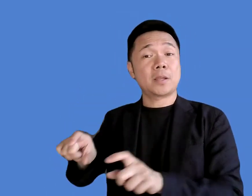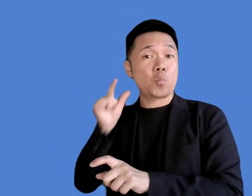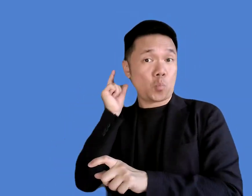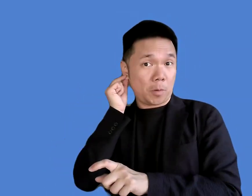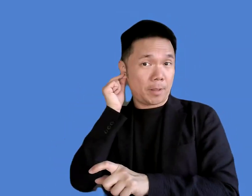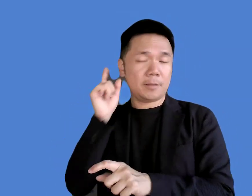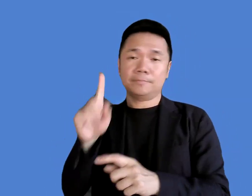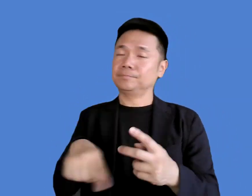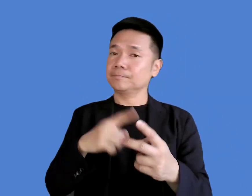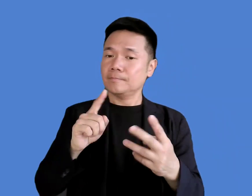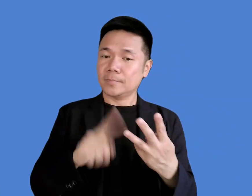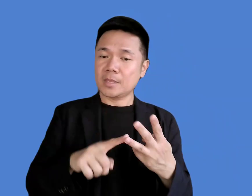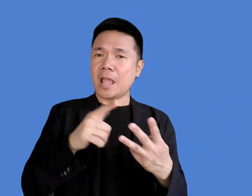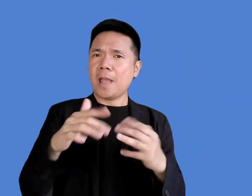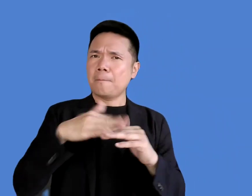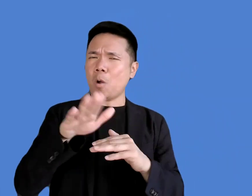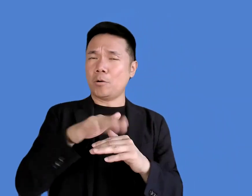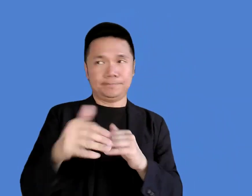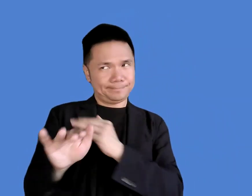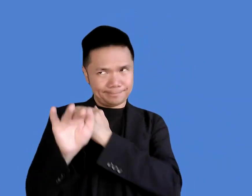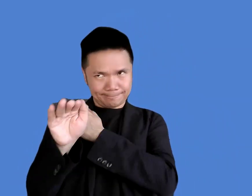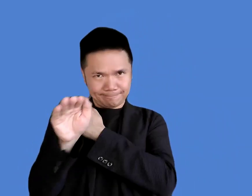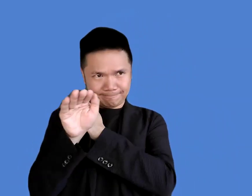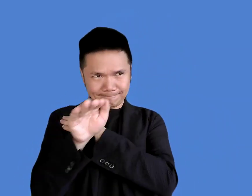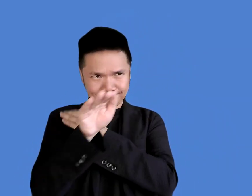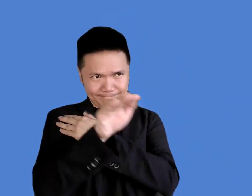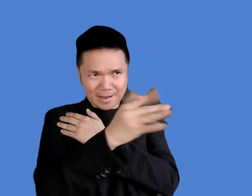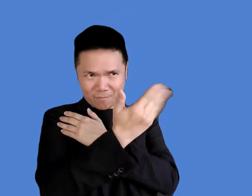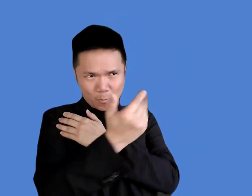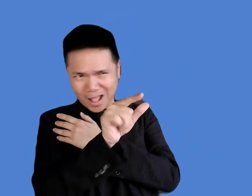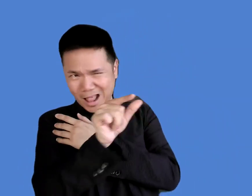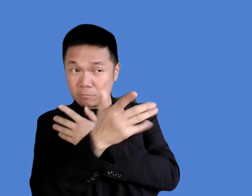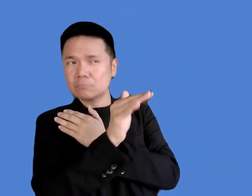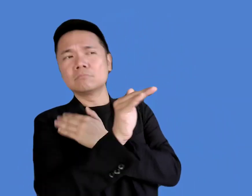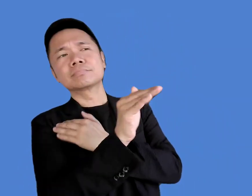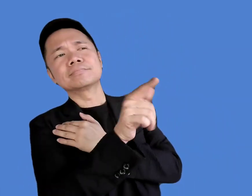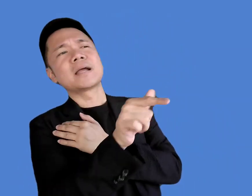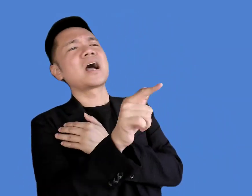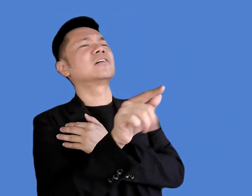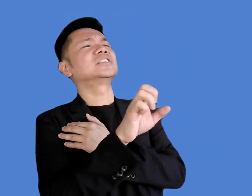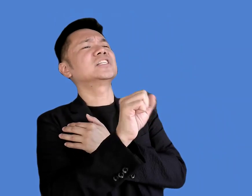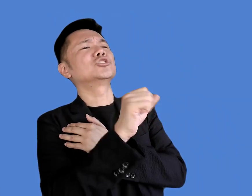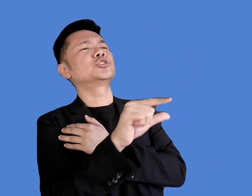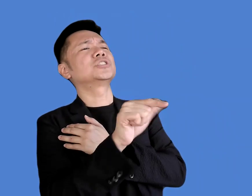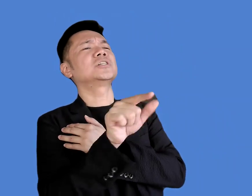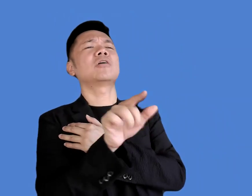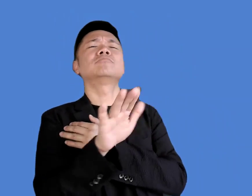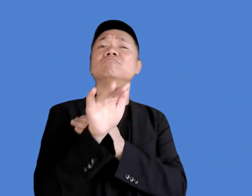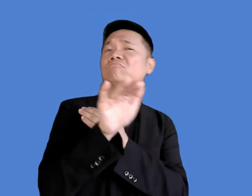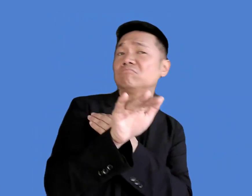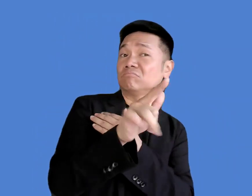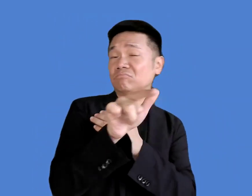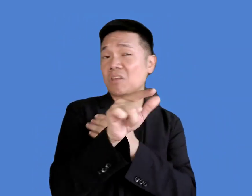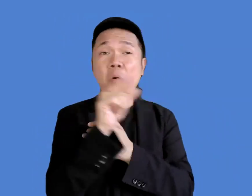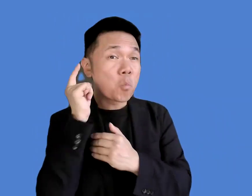at strengthening accountability on gender reporting, for example, through ESG or other frameworks. So we'll